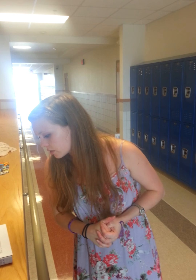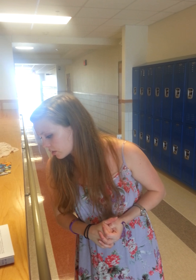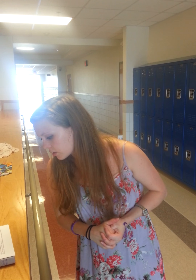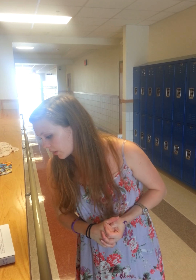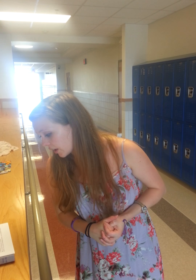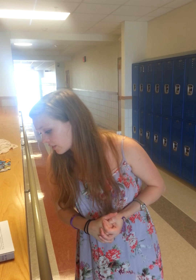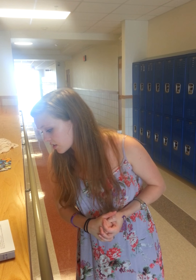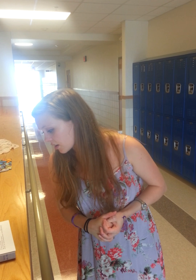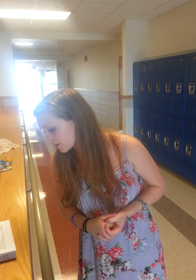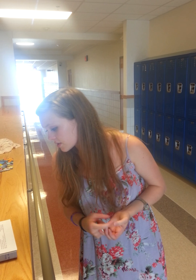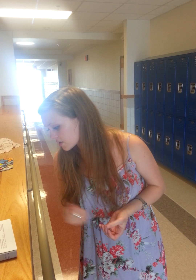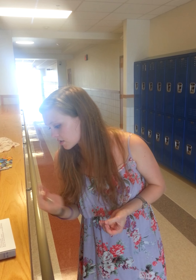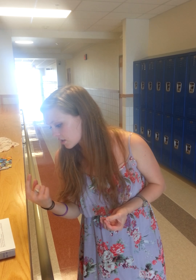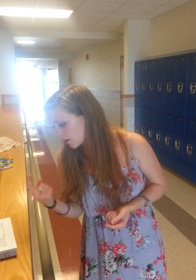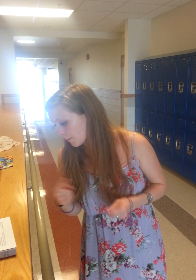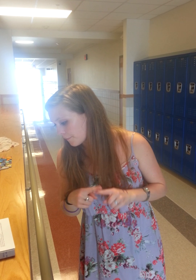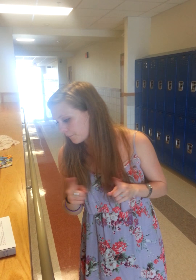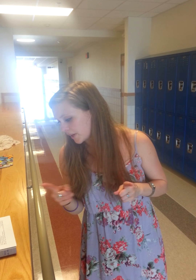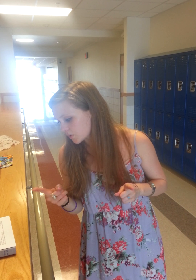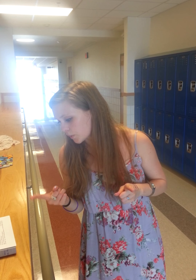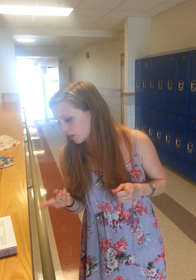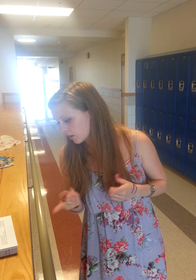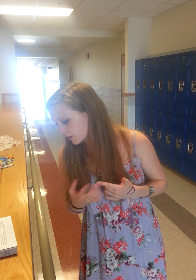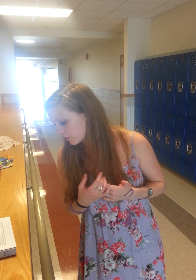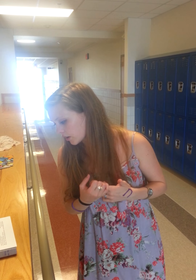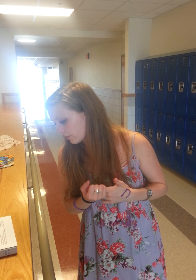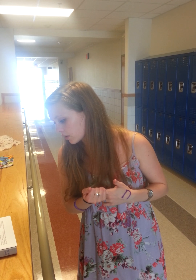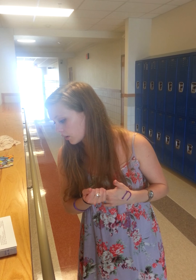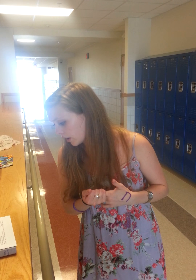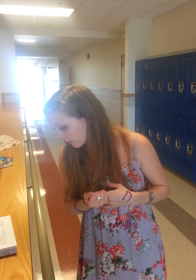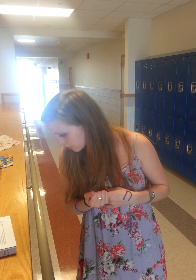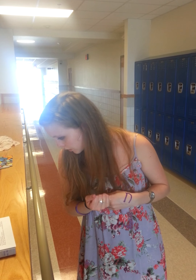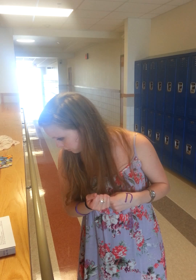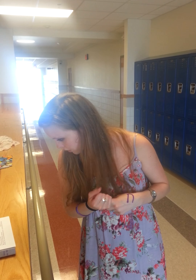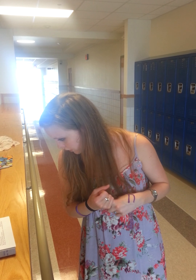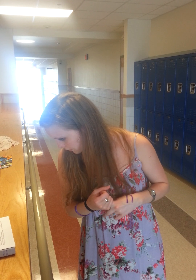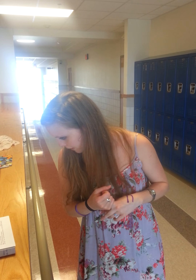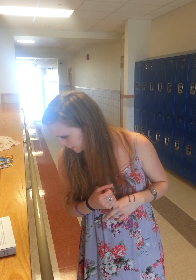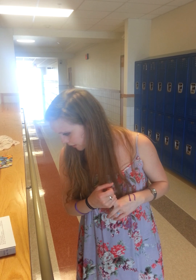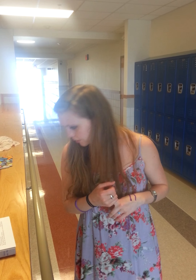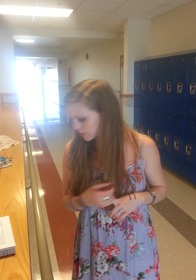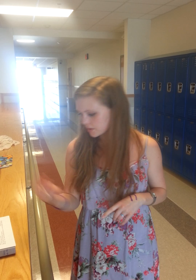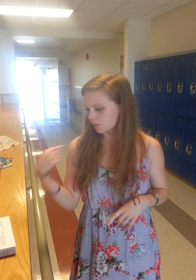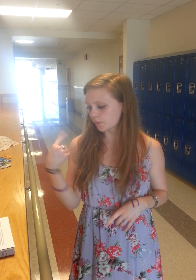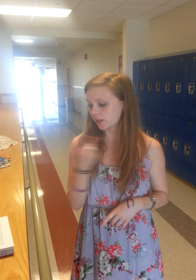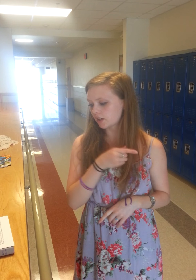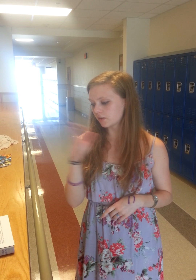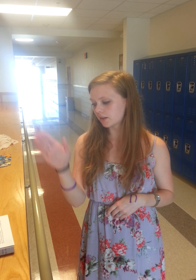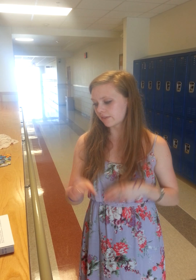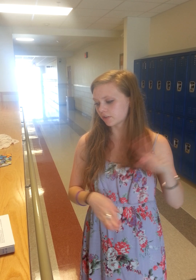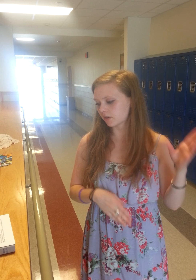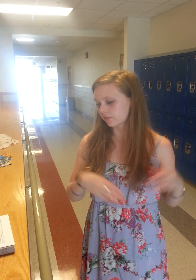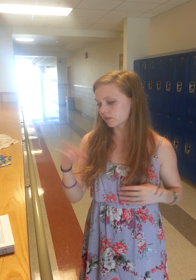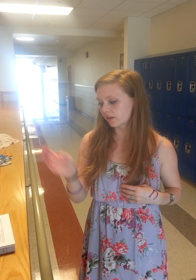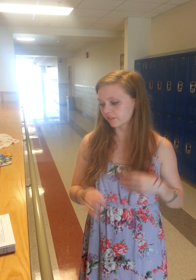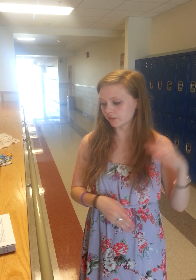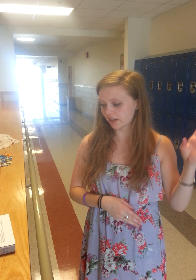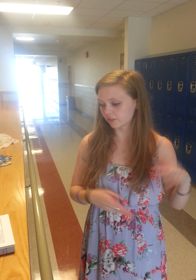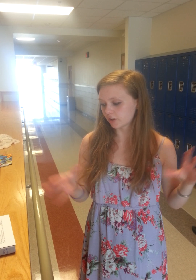And then it does, but we are never, ever, ever, ever getting back together. So we never, never, never, never getting